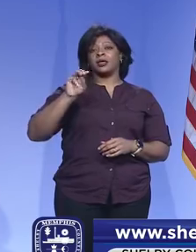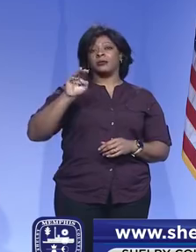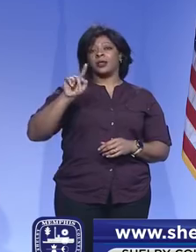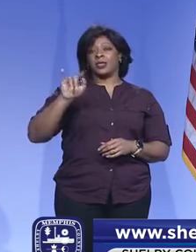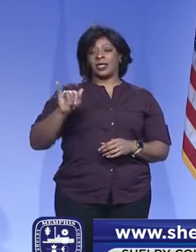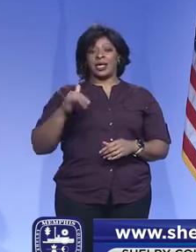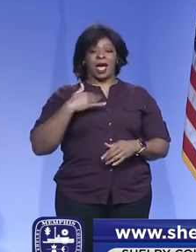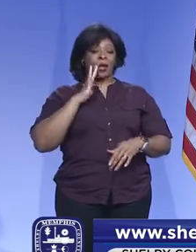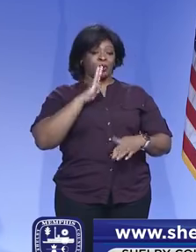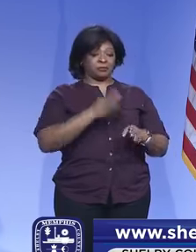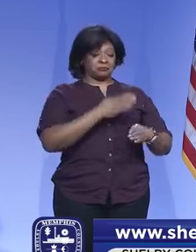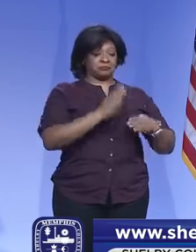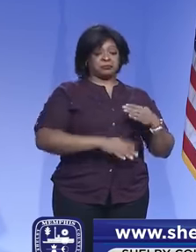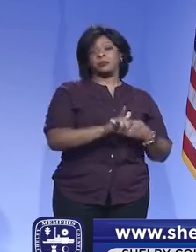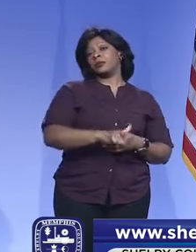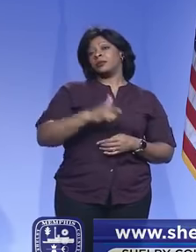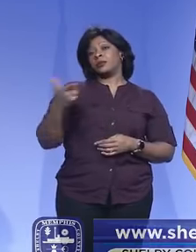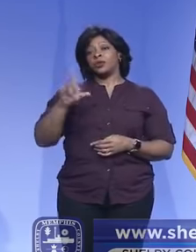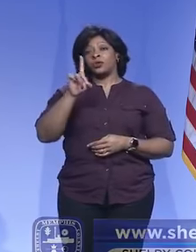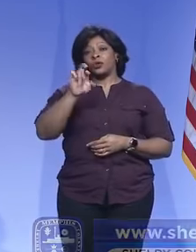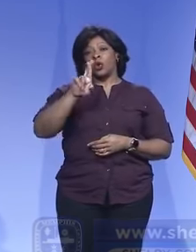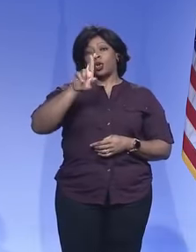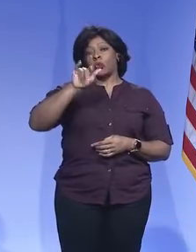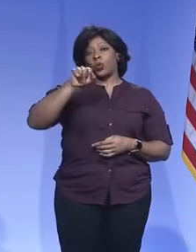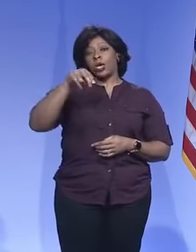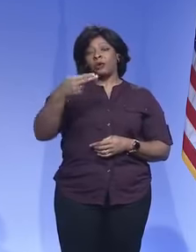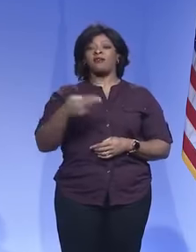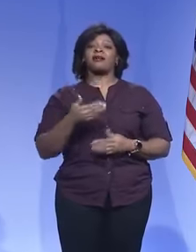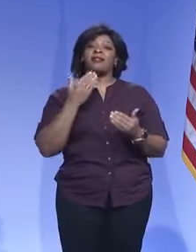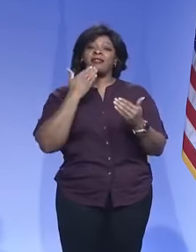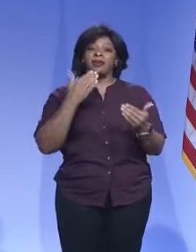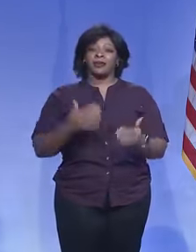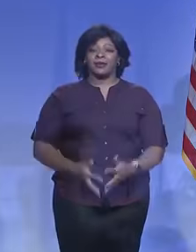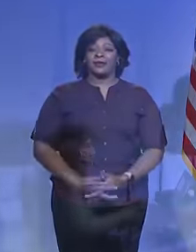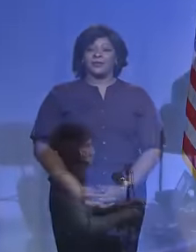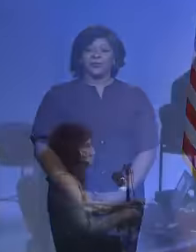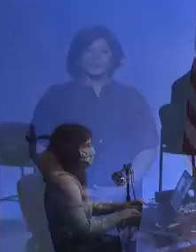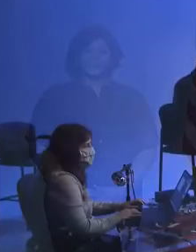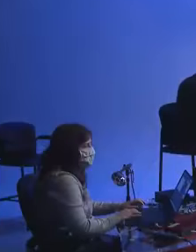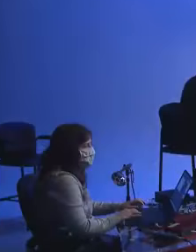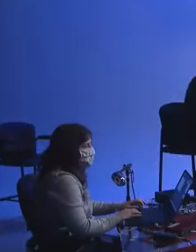I'll end there and turn it over to Dr. Randolph. Thank you.